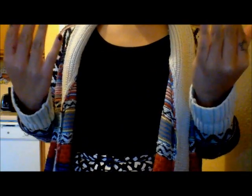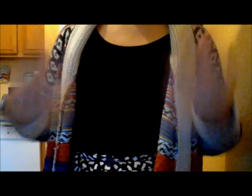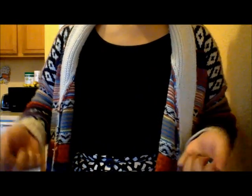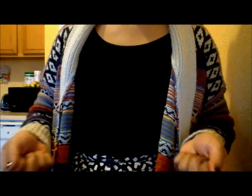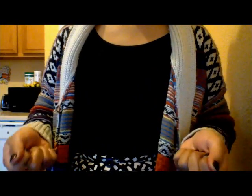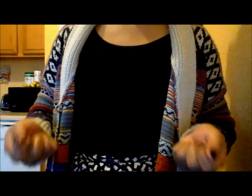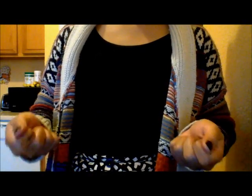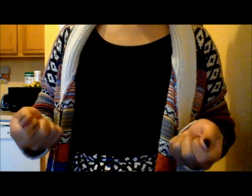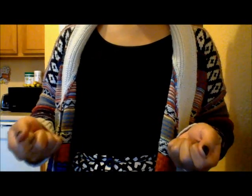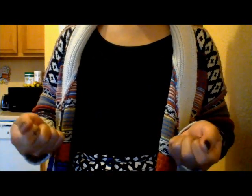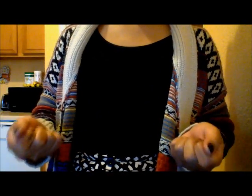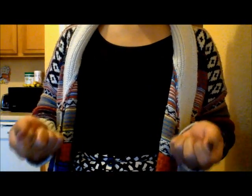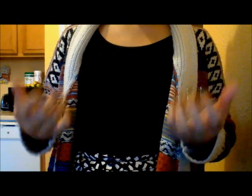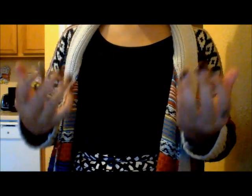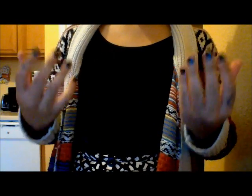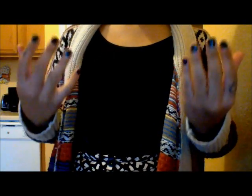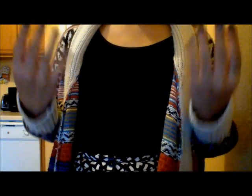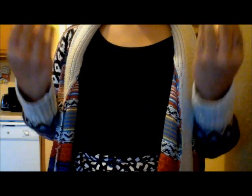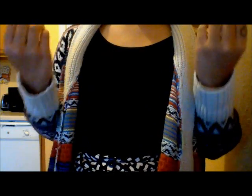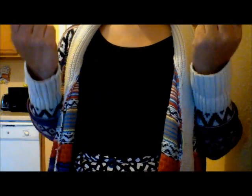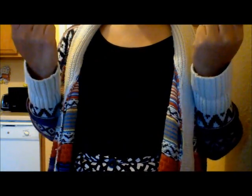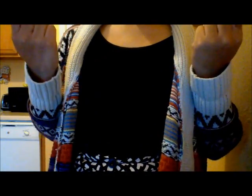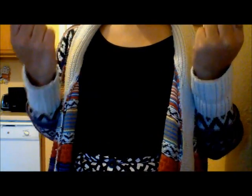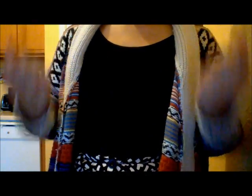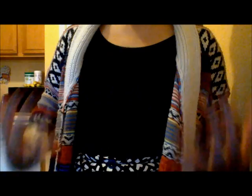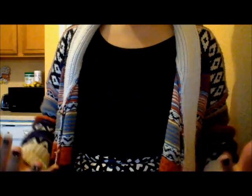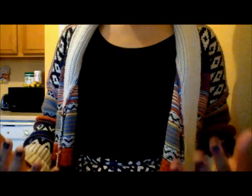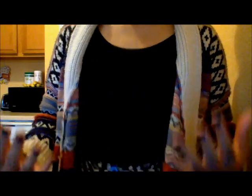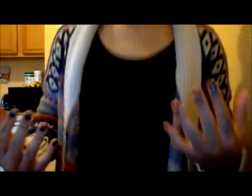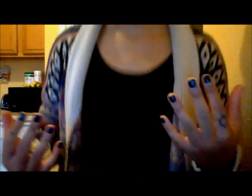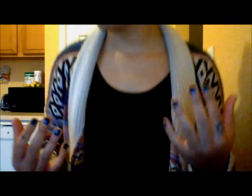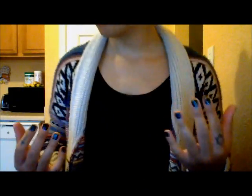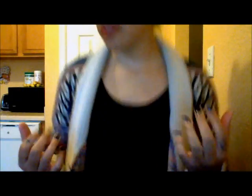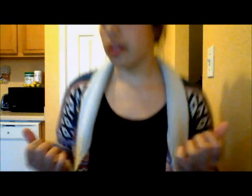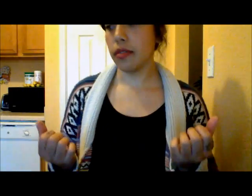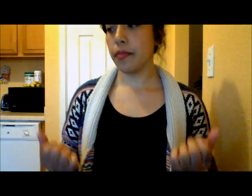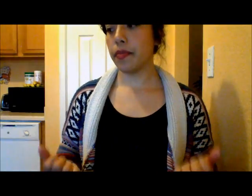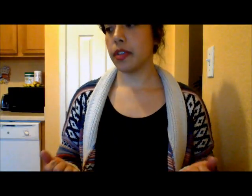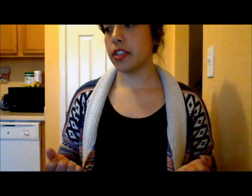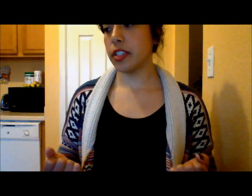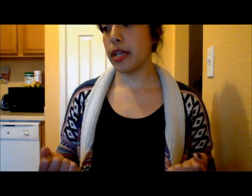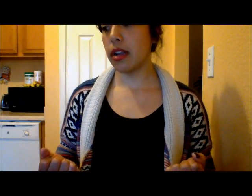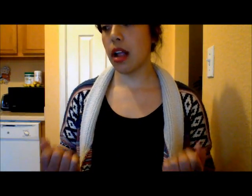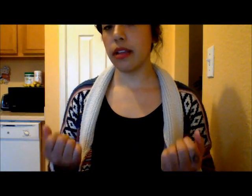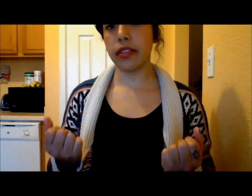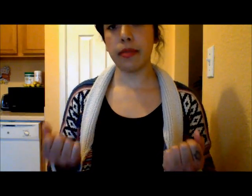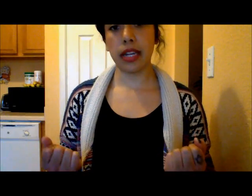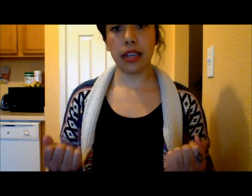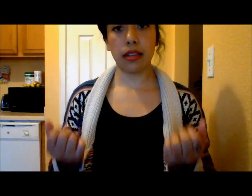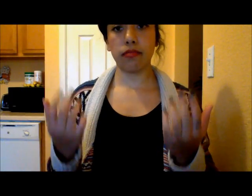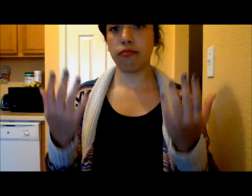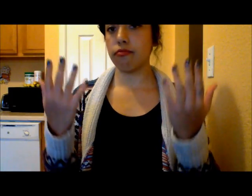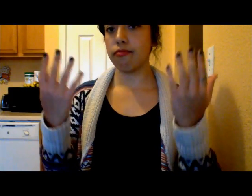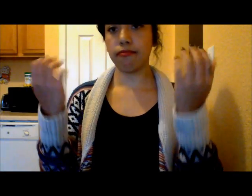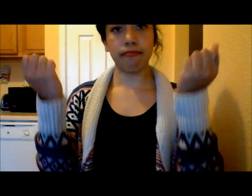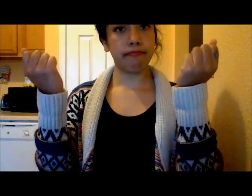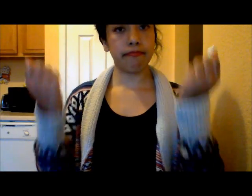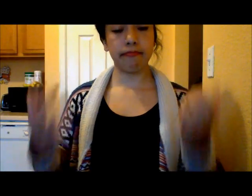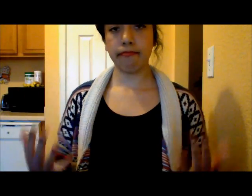and so it's shut, open, shut. Okay. So to spend all of the money.